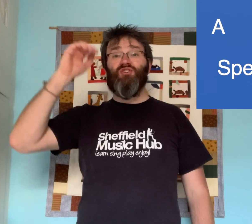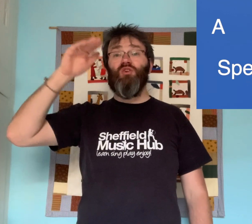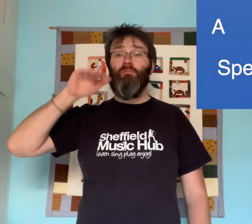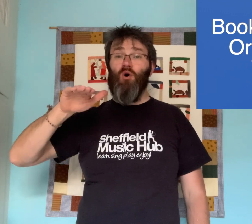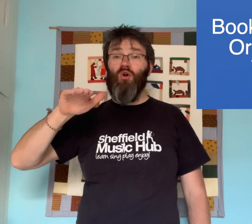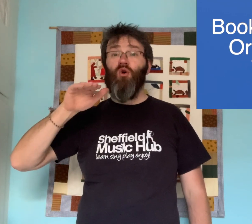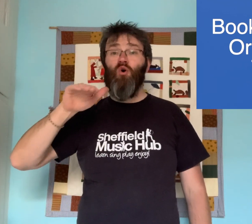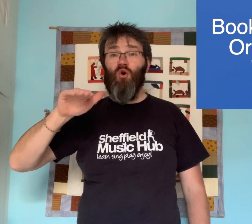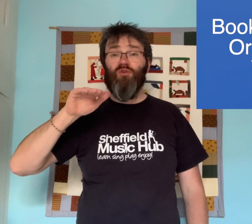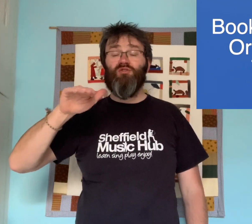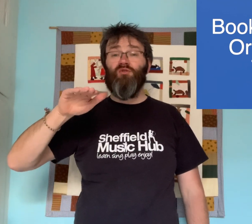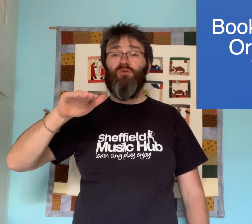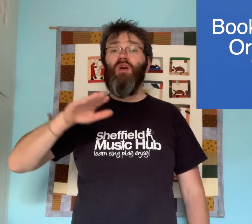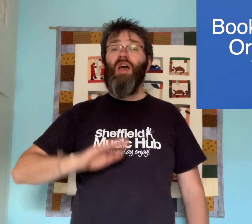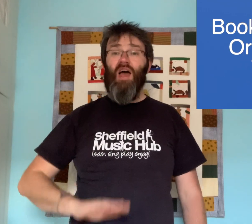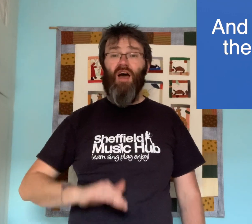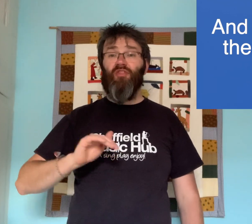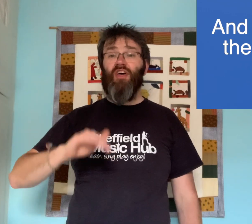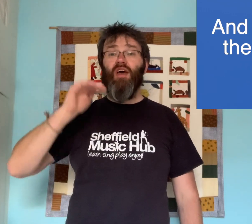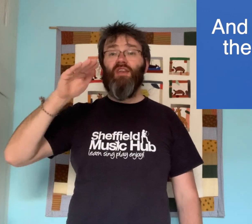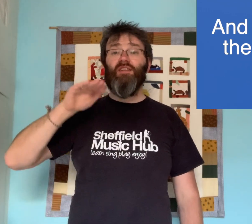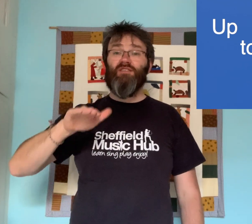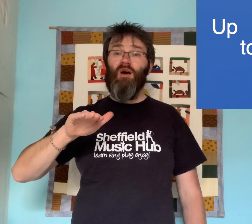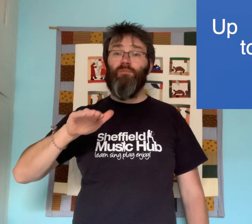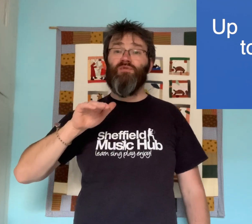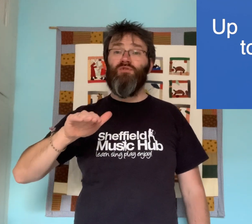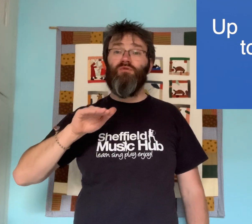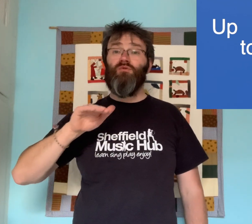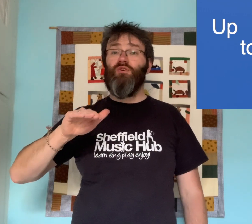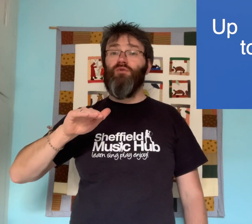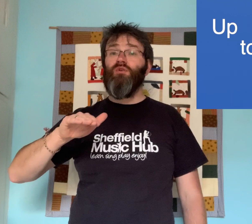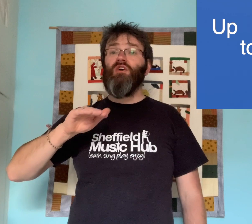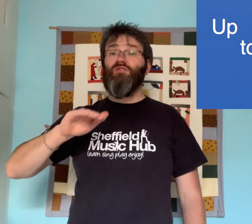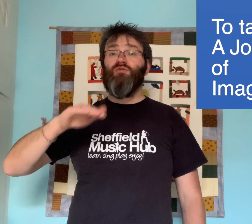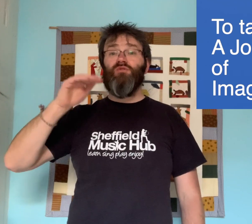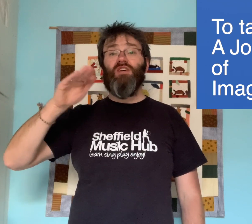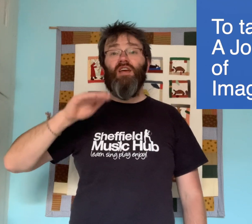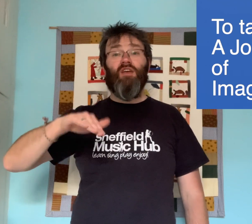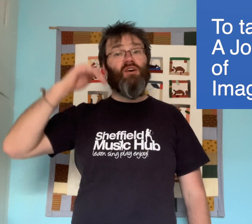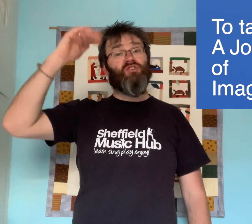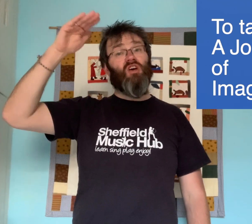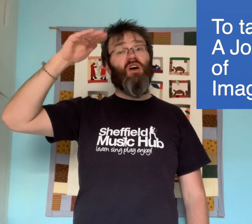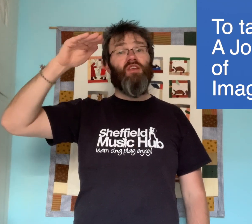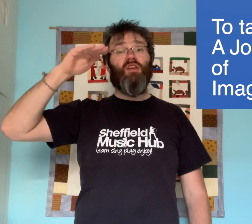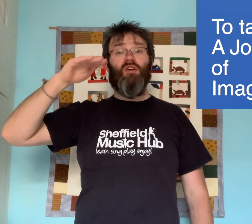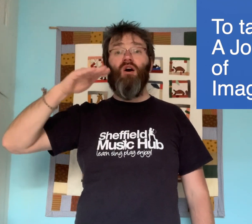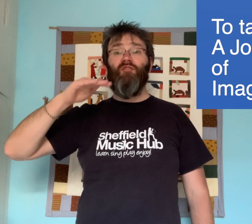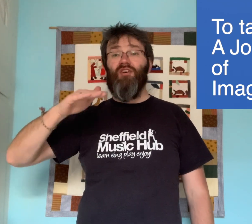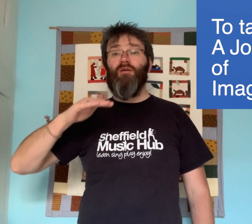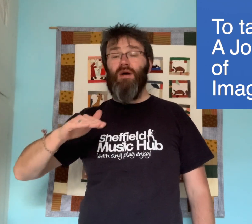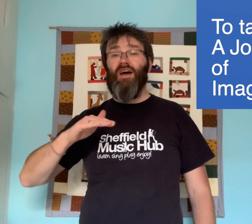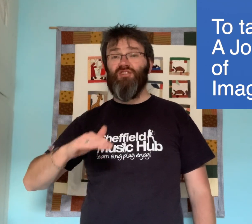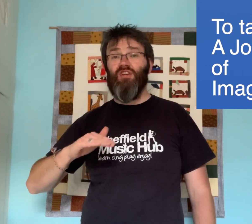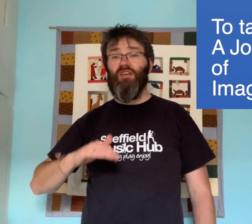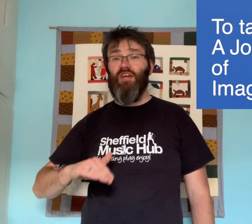special book or two, and then it's up to you to take a journey of